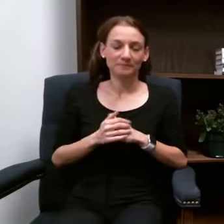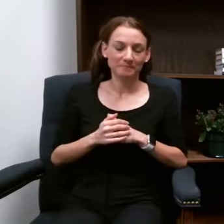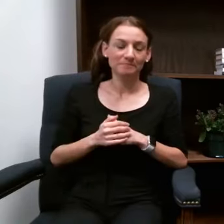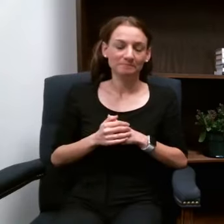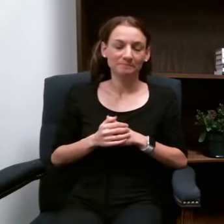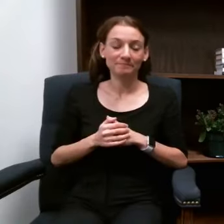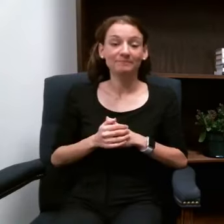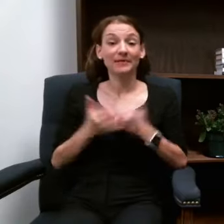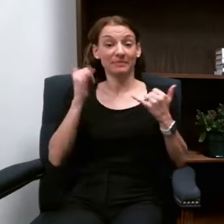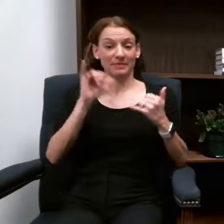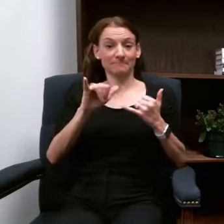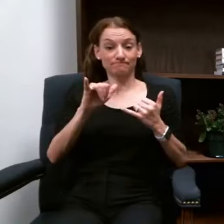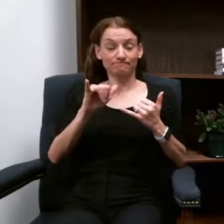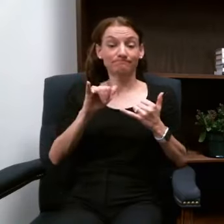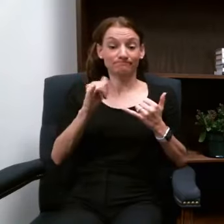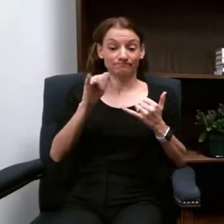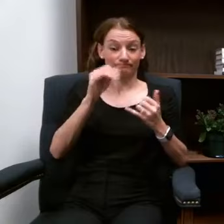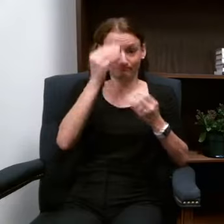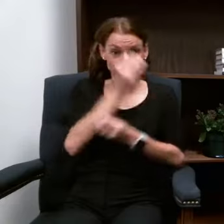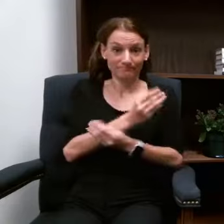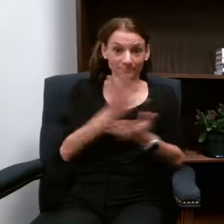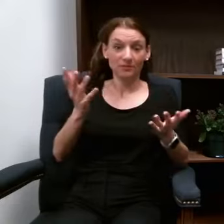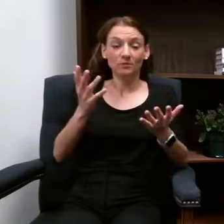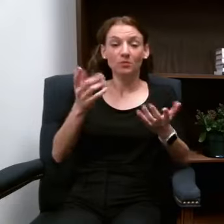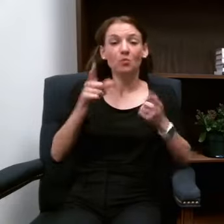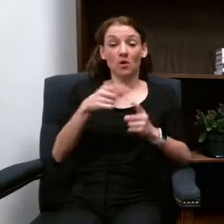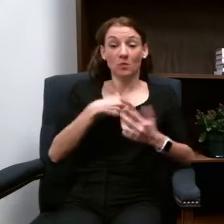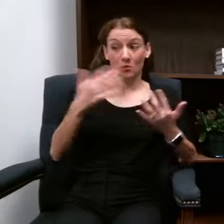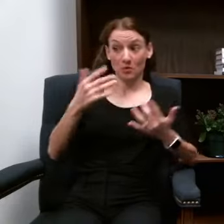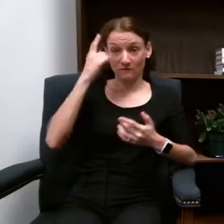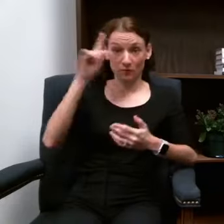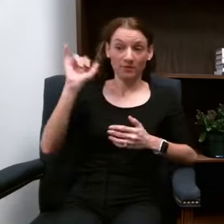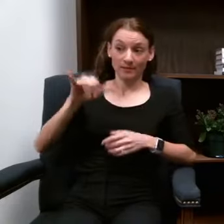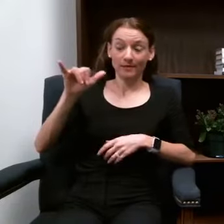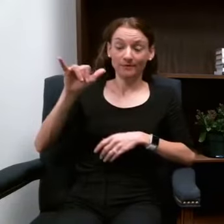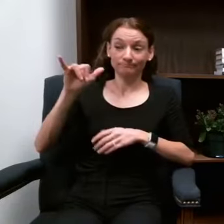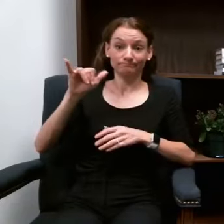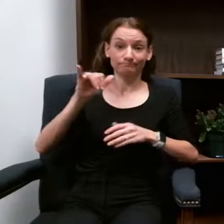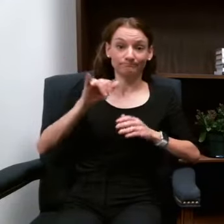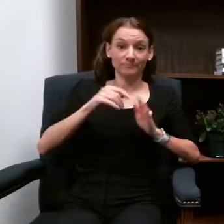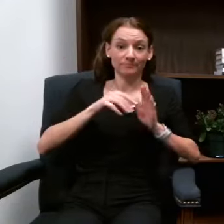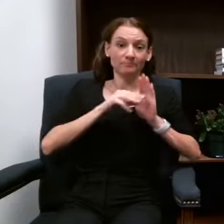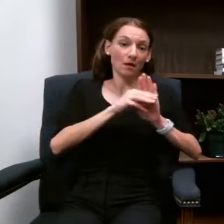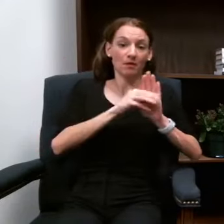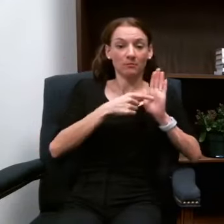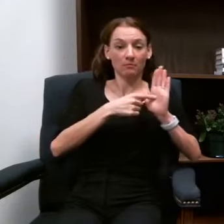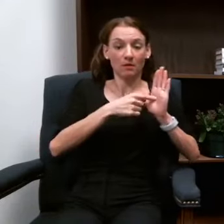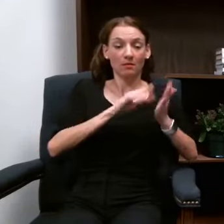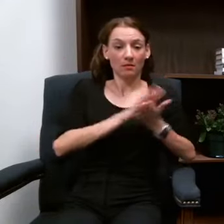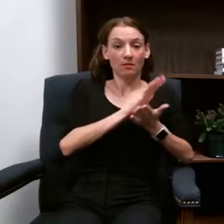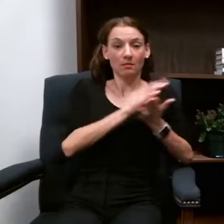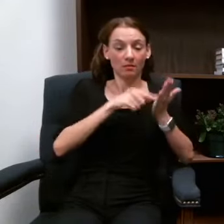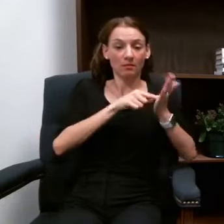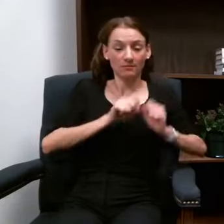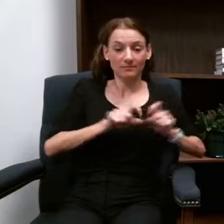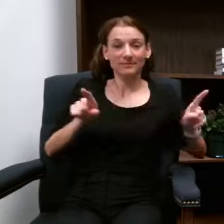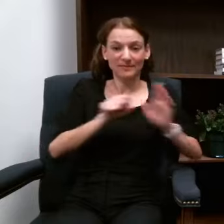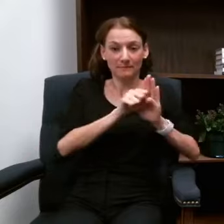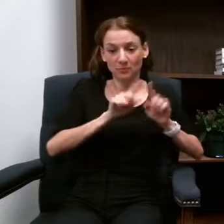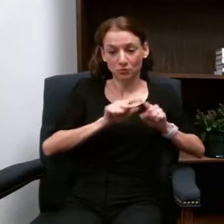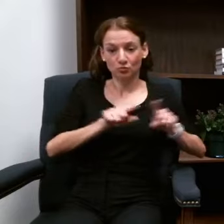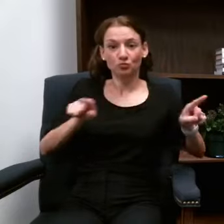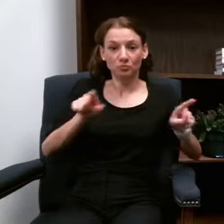Now, in the meantime, before the notice comes out and the local information is included, I want to let you know that on